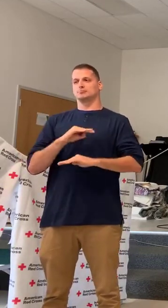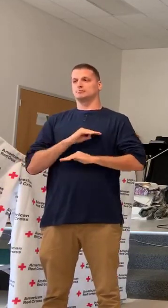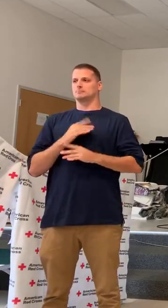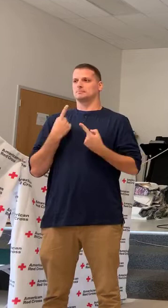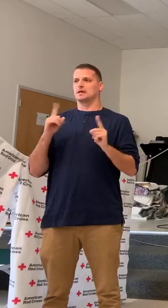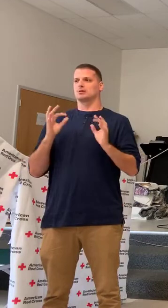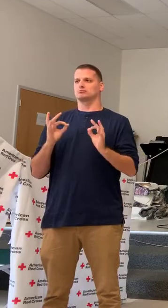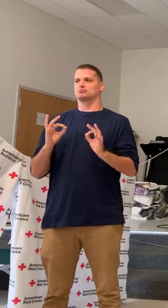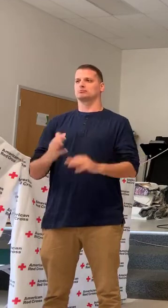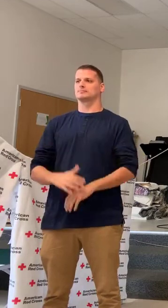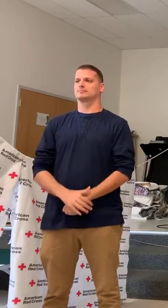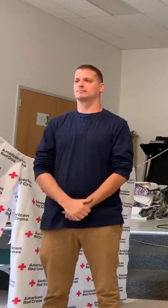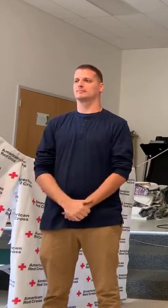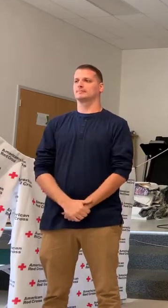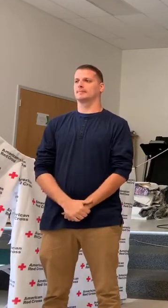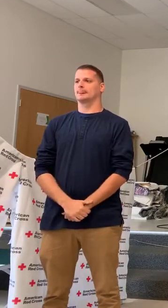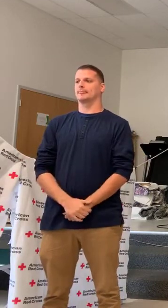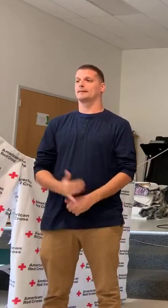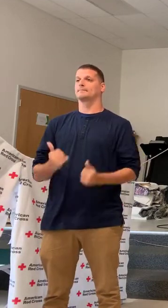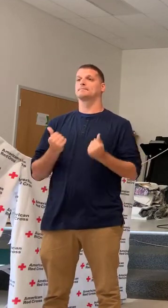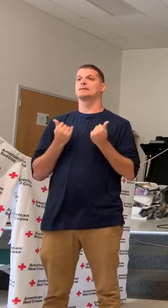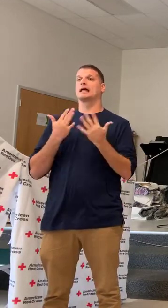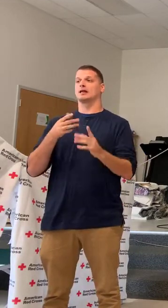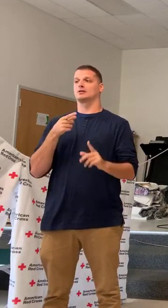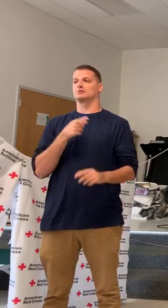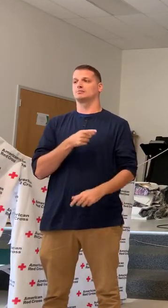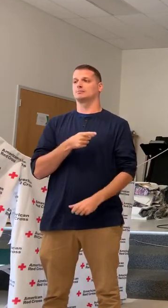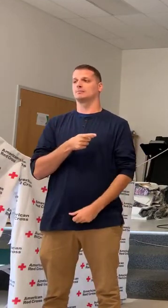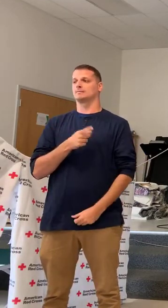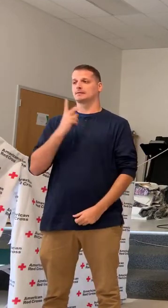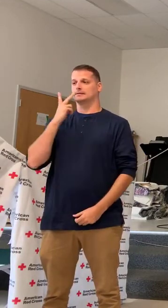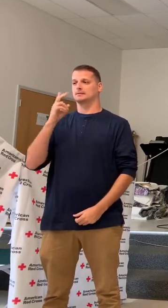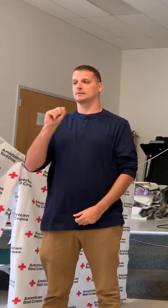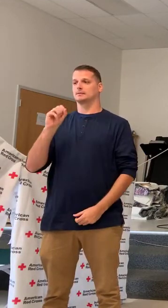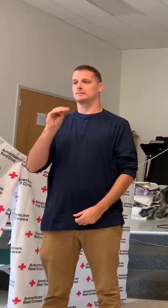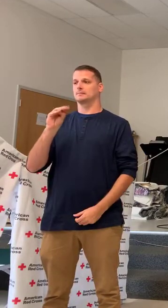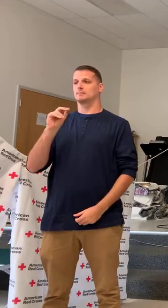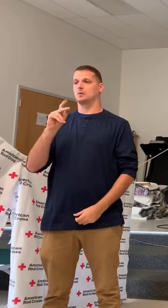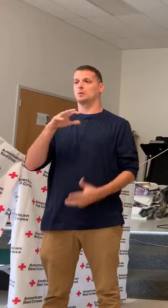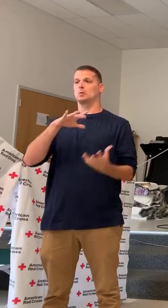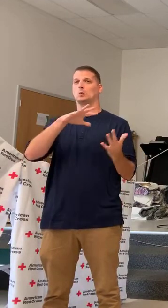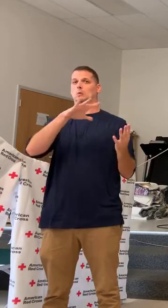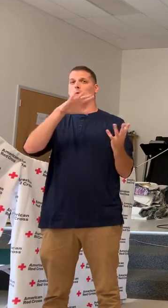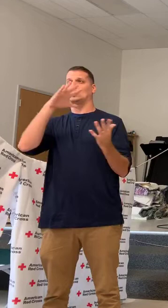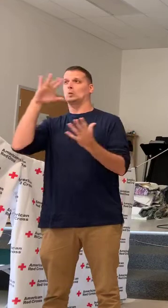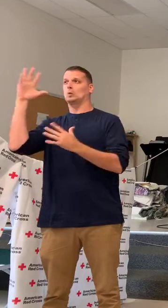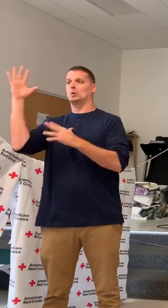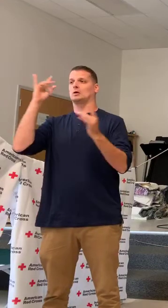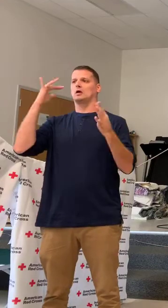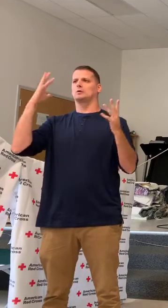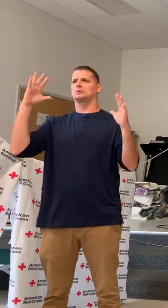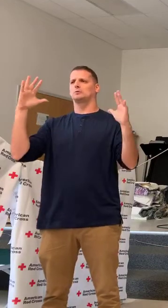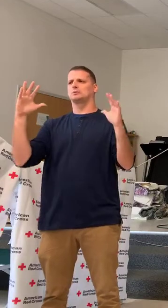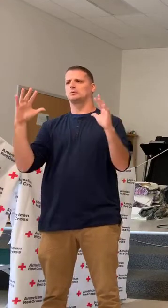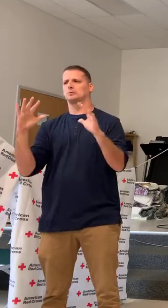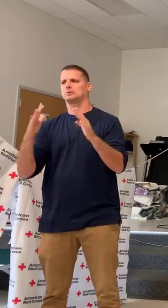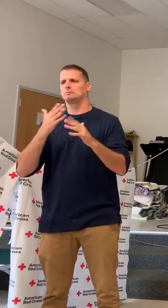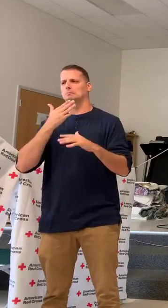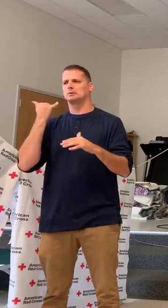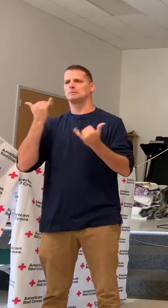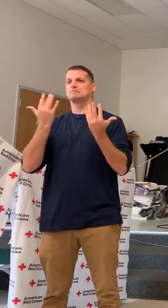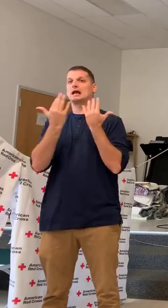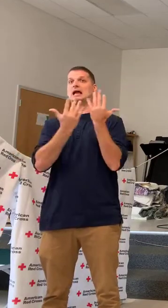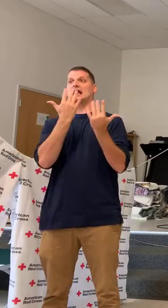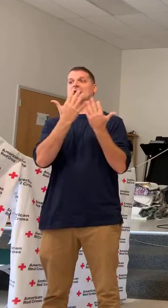Currently on the fire, you know, as you've been able to tell with the smoke production, it's a lot less. So the fire has calmed down. It's